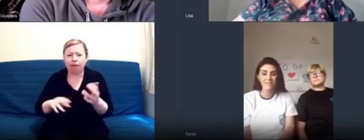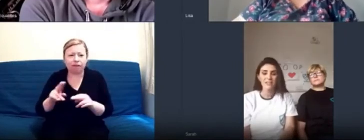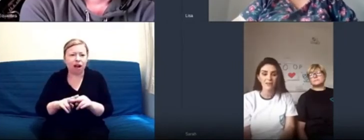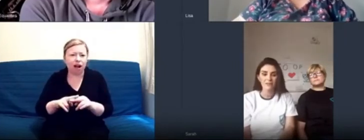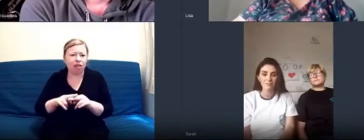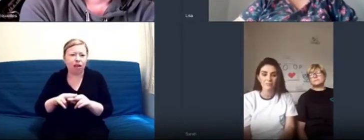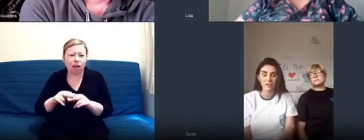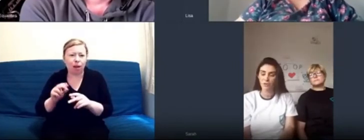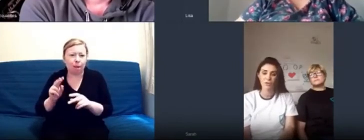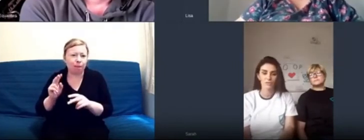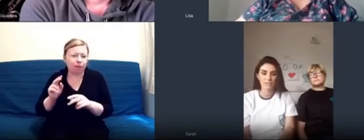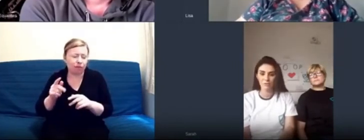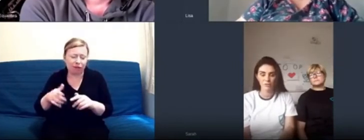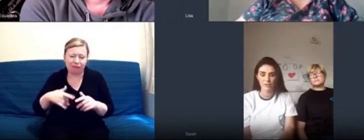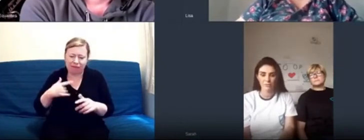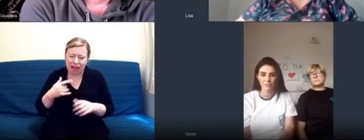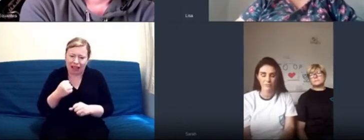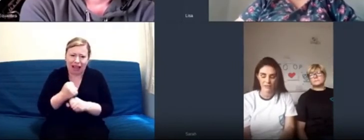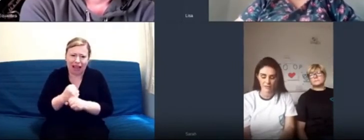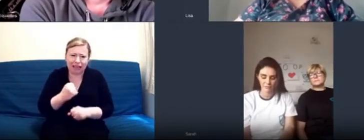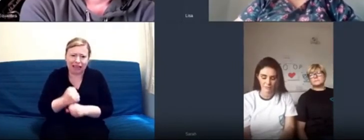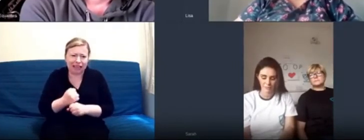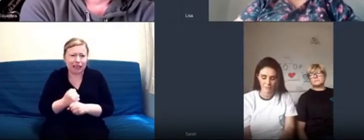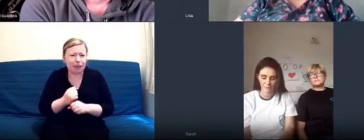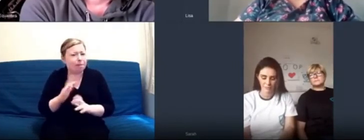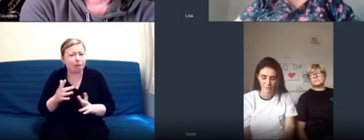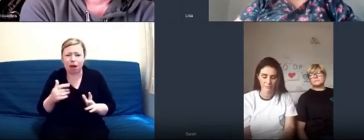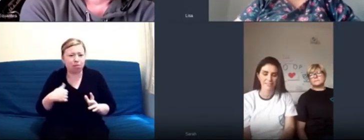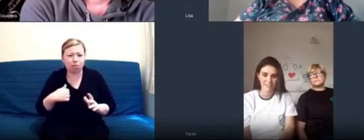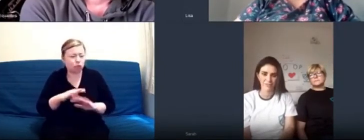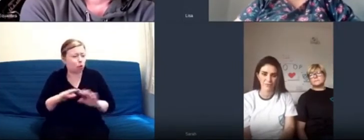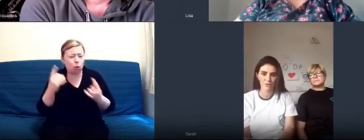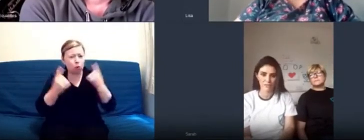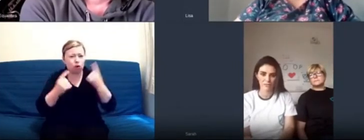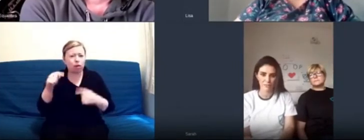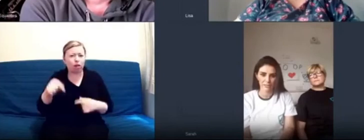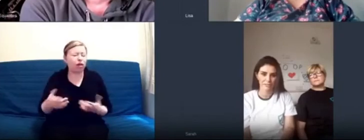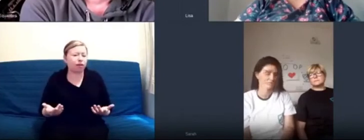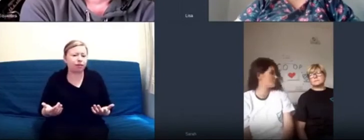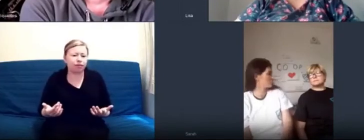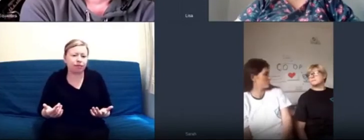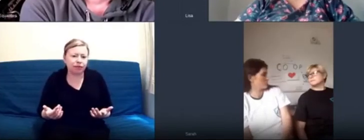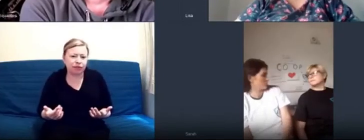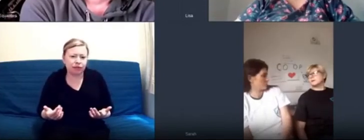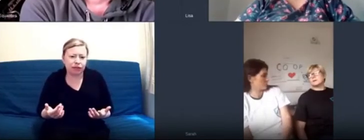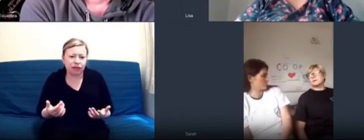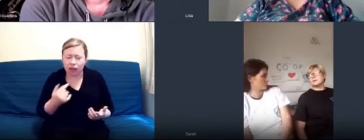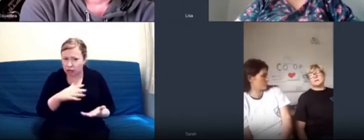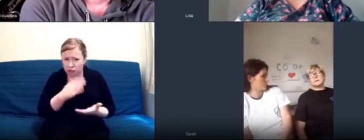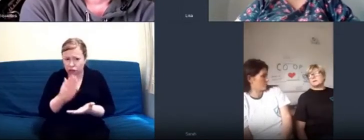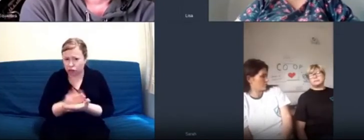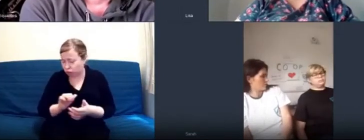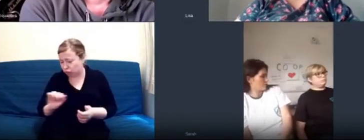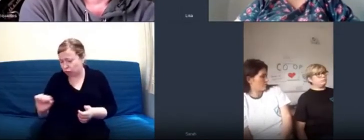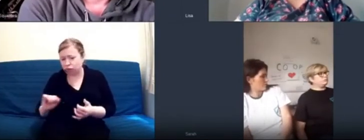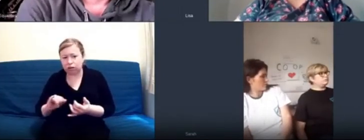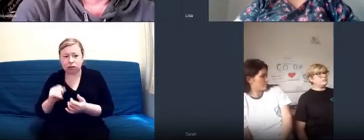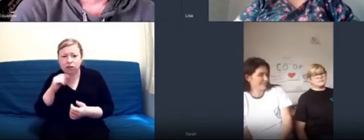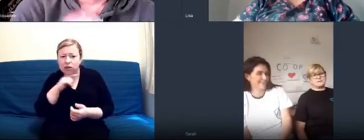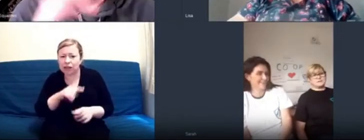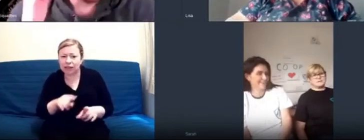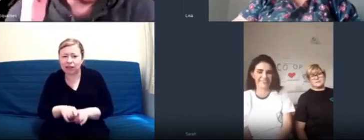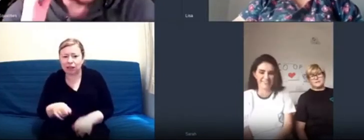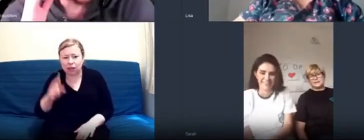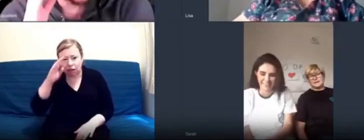did one. I'm not losing sleep over it. No. They had a different COVID experience. I'm sure your son was.